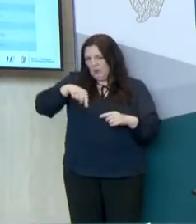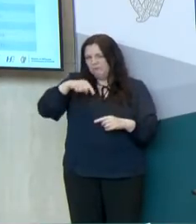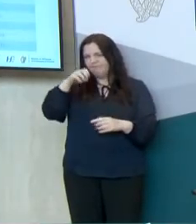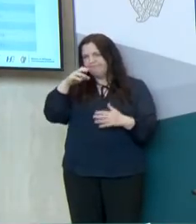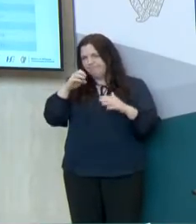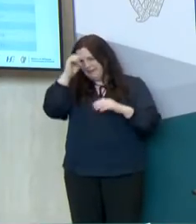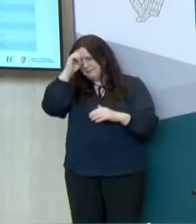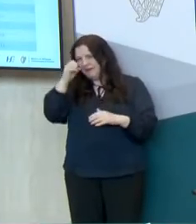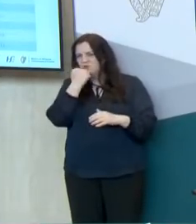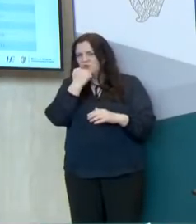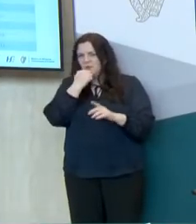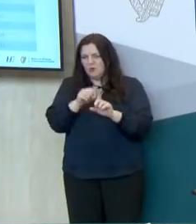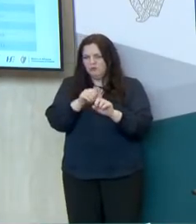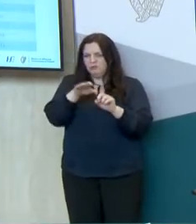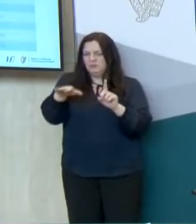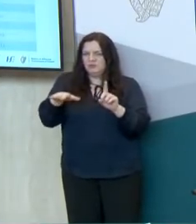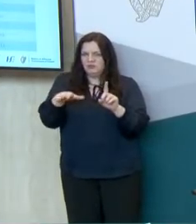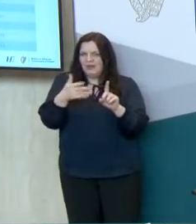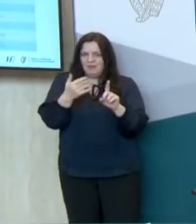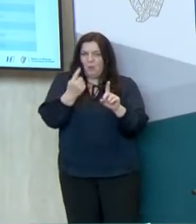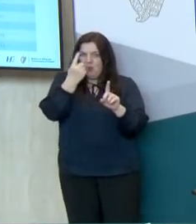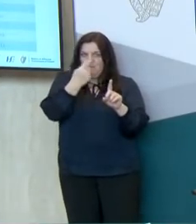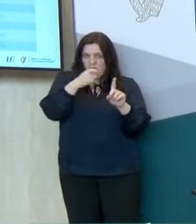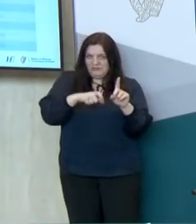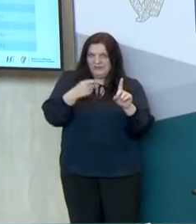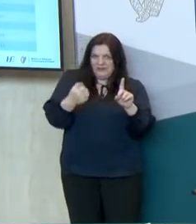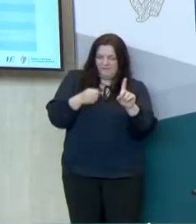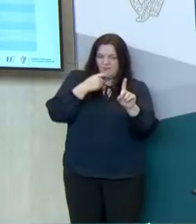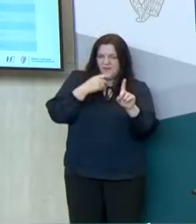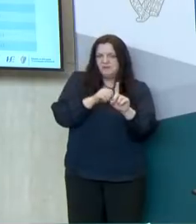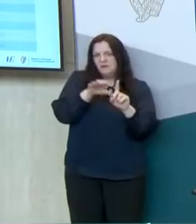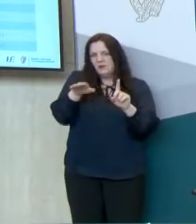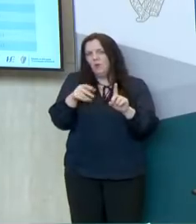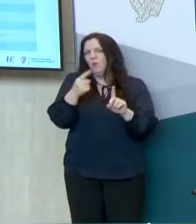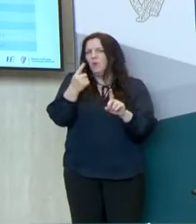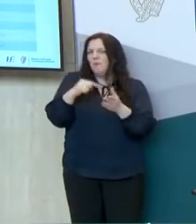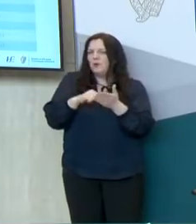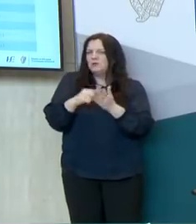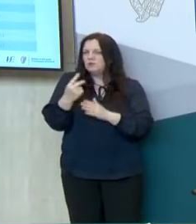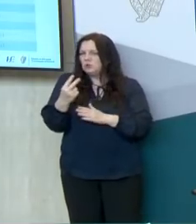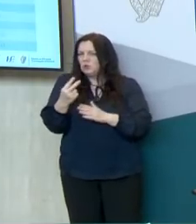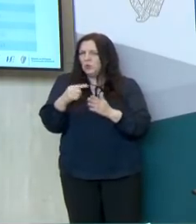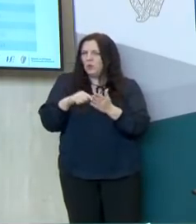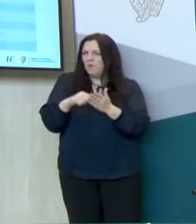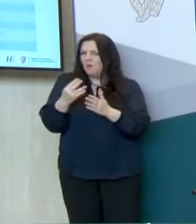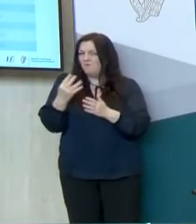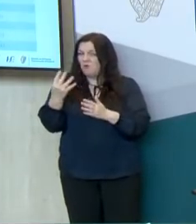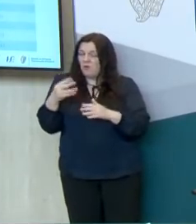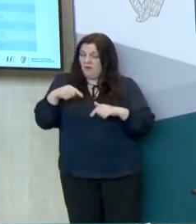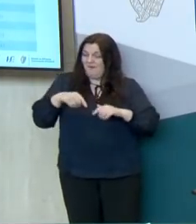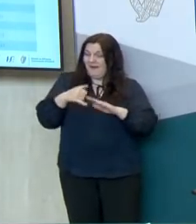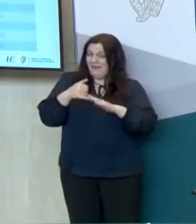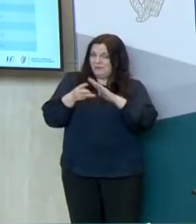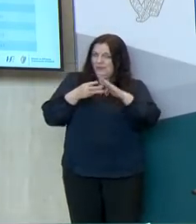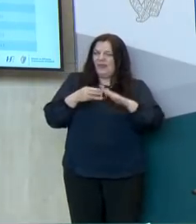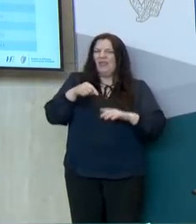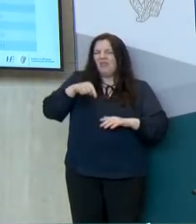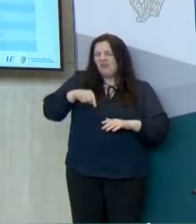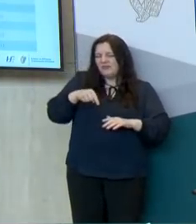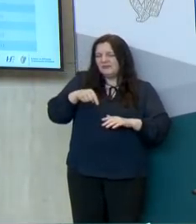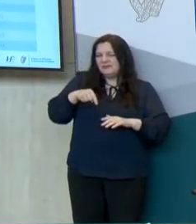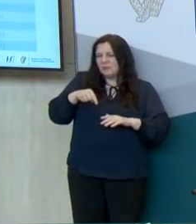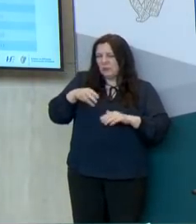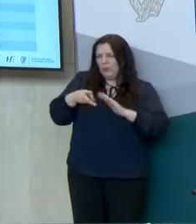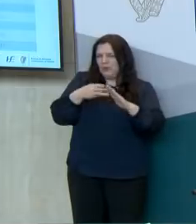week, with the additional data we have, is between 1.2 and 1.4. Our estimate this week is that it's just a little bit above